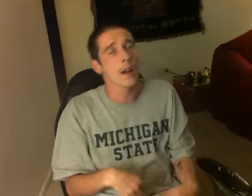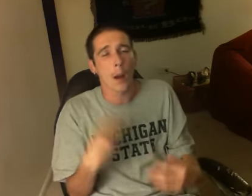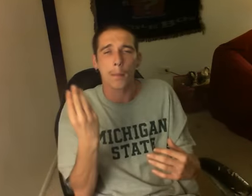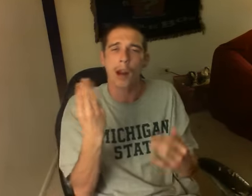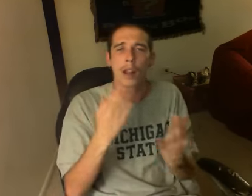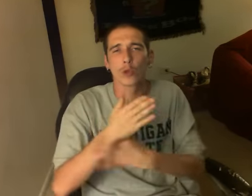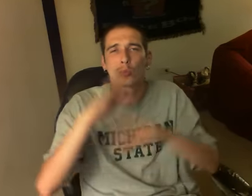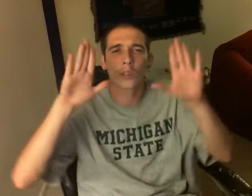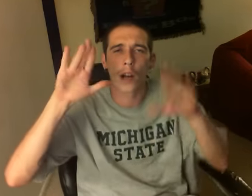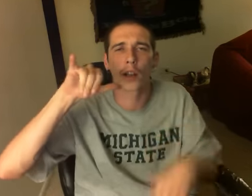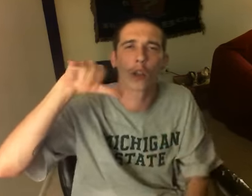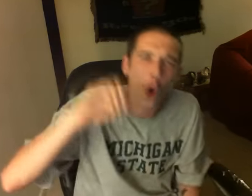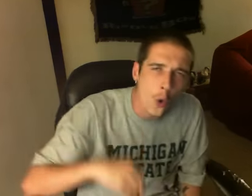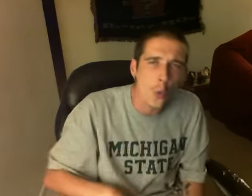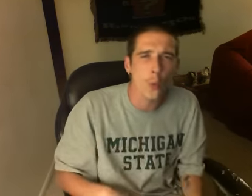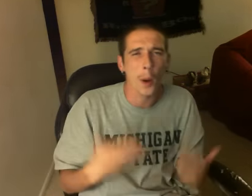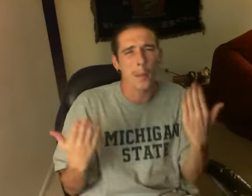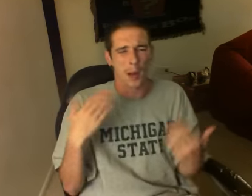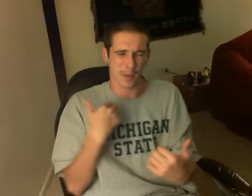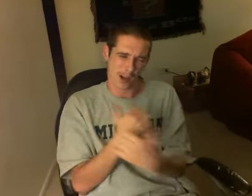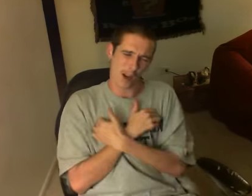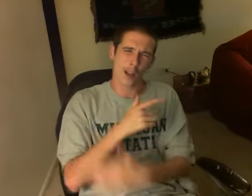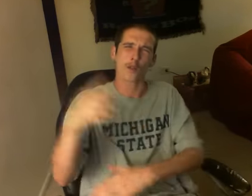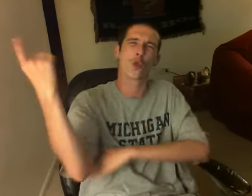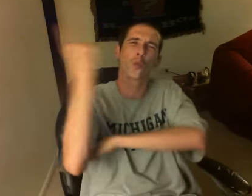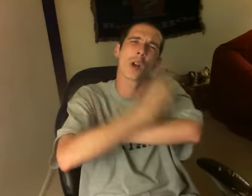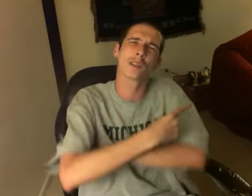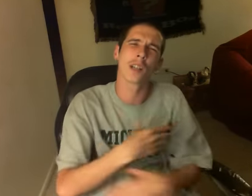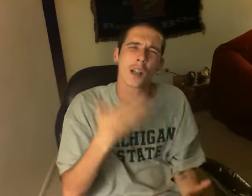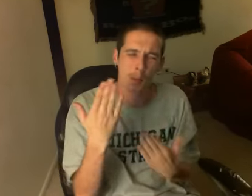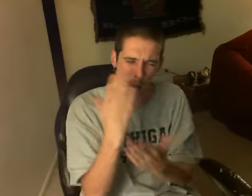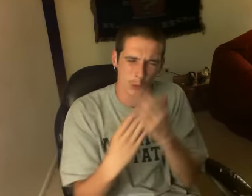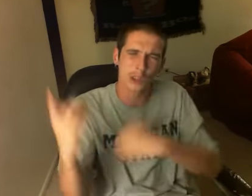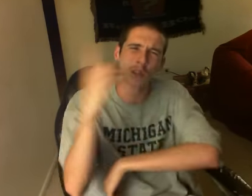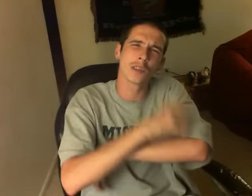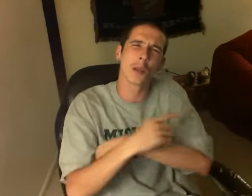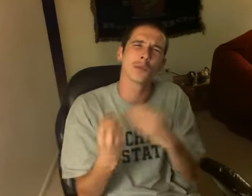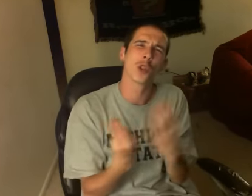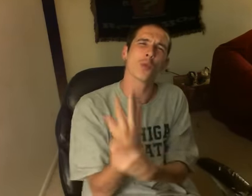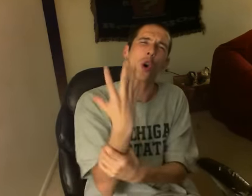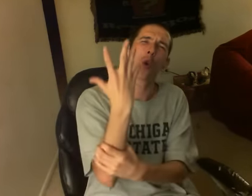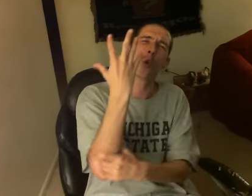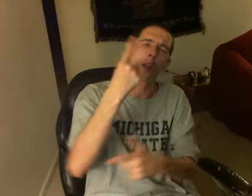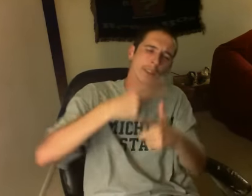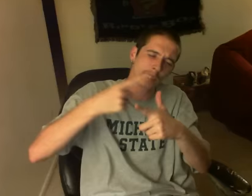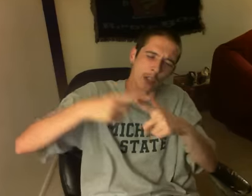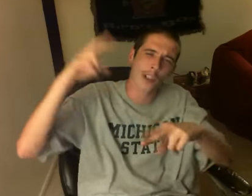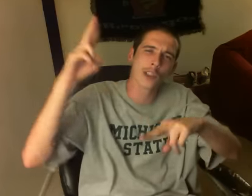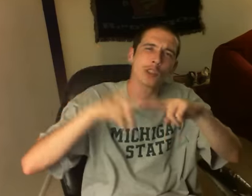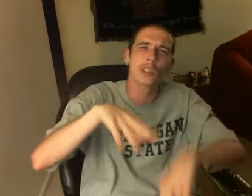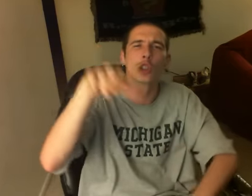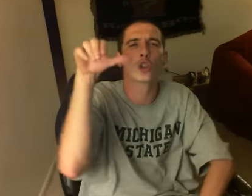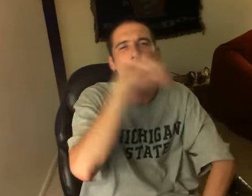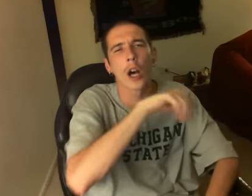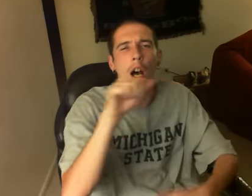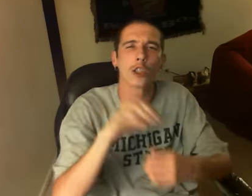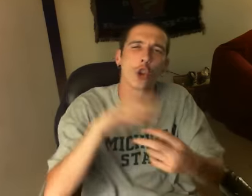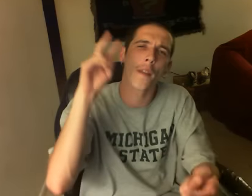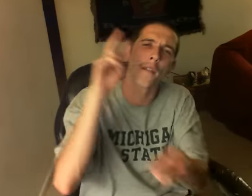through Sunday, Monday. Monday through Sunday, yo. Maybe I'll love you one day. Maybe we'll someday grow. Till then, just sit